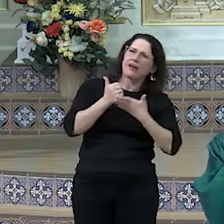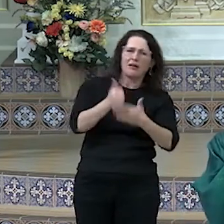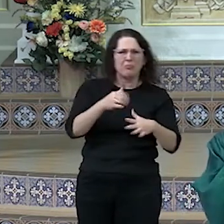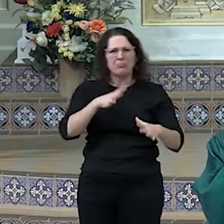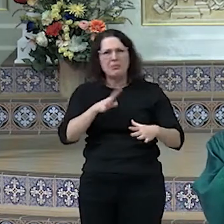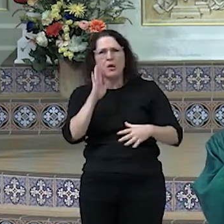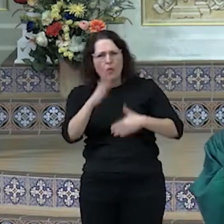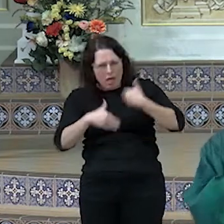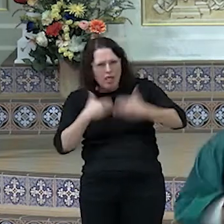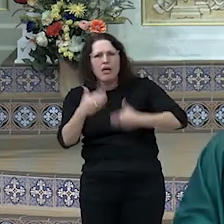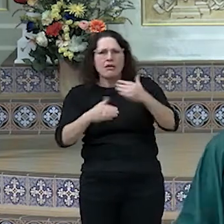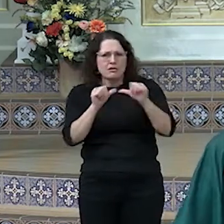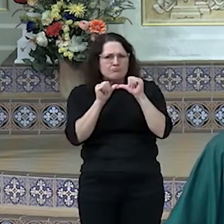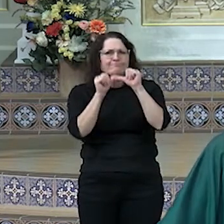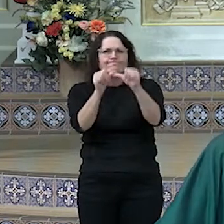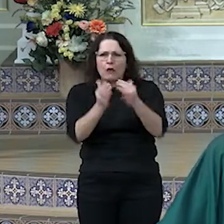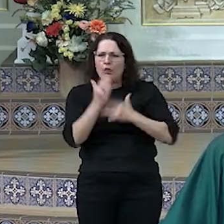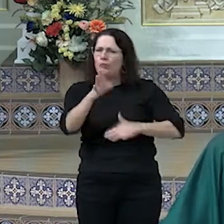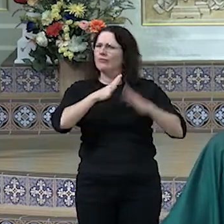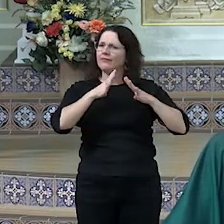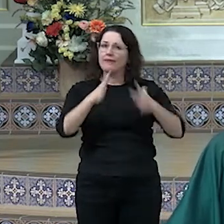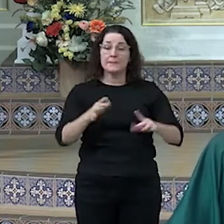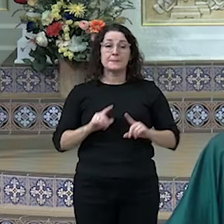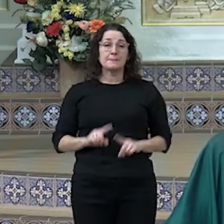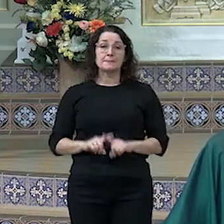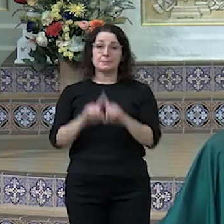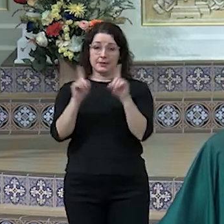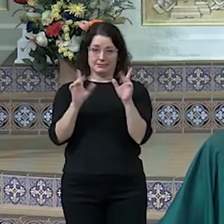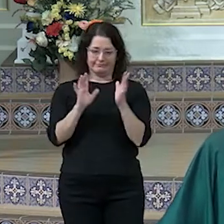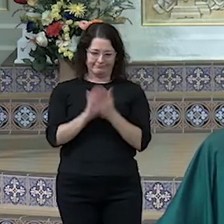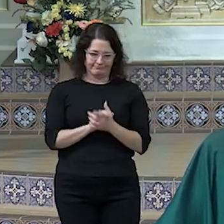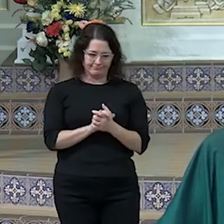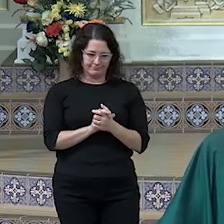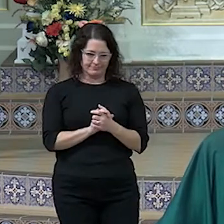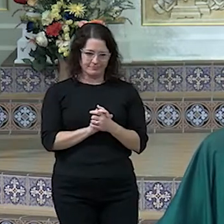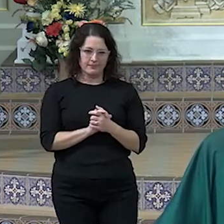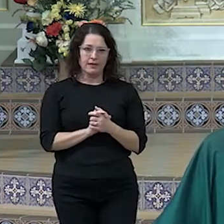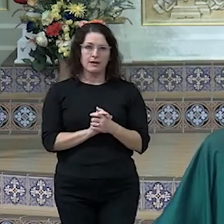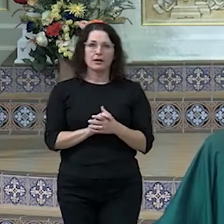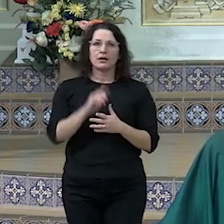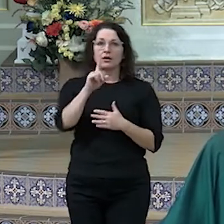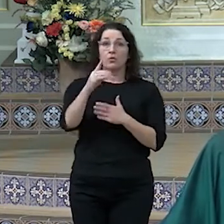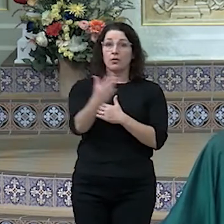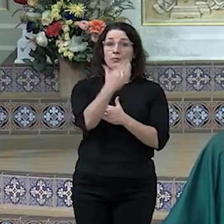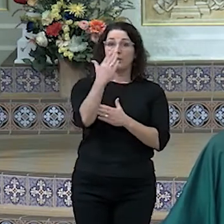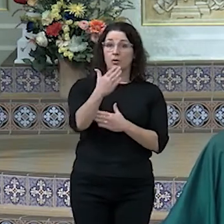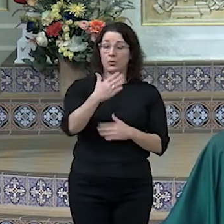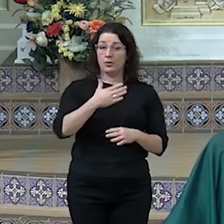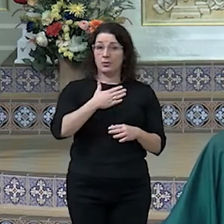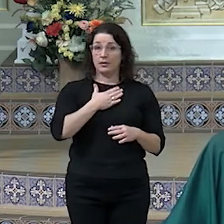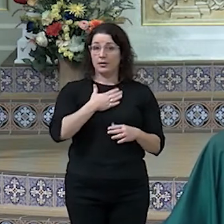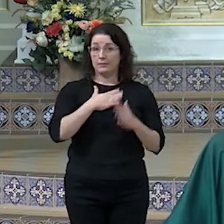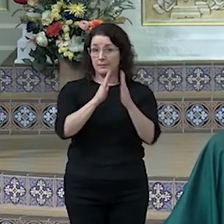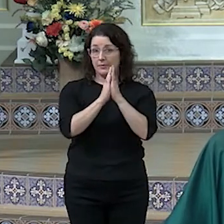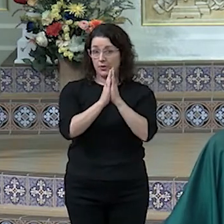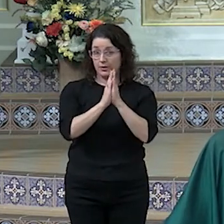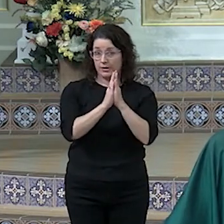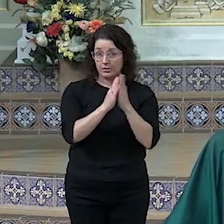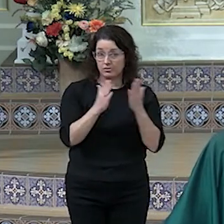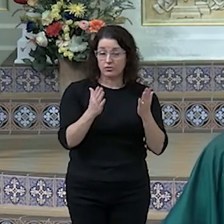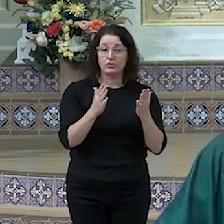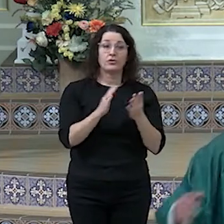this. But one of my prayers, one morning as I was in